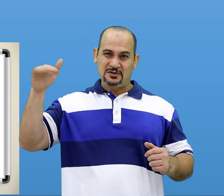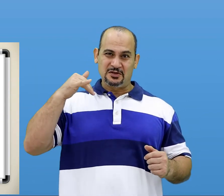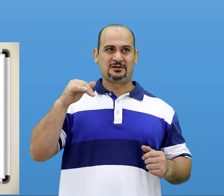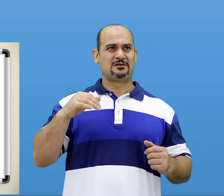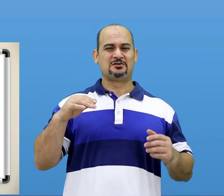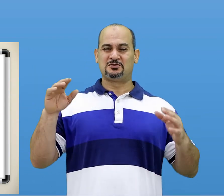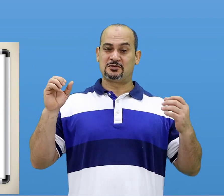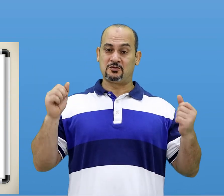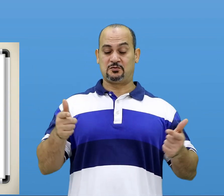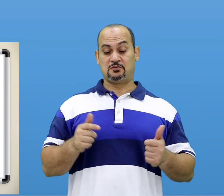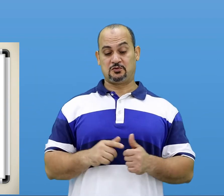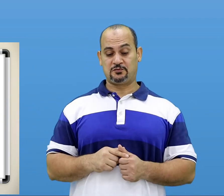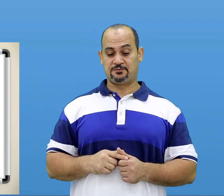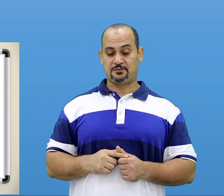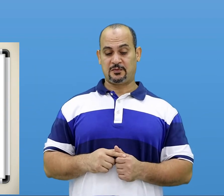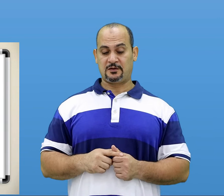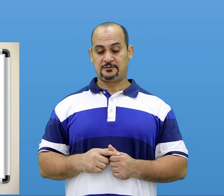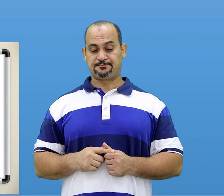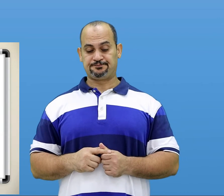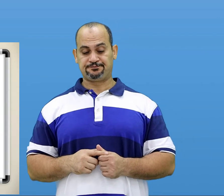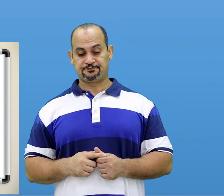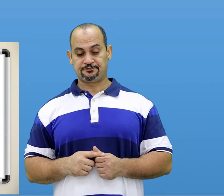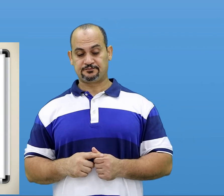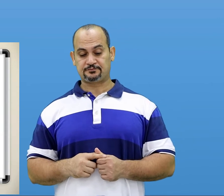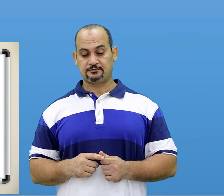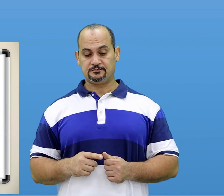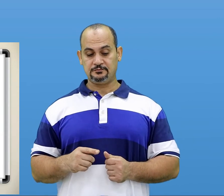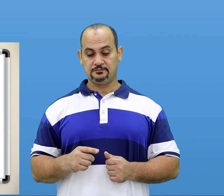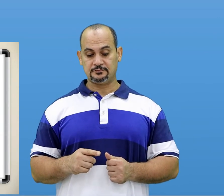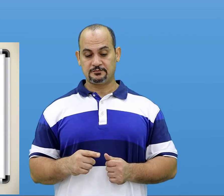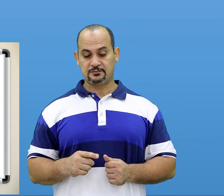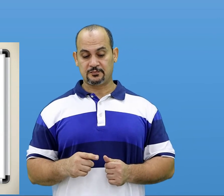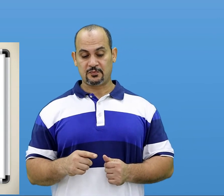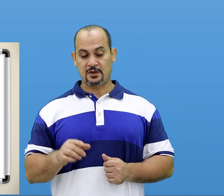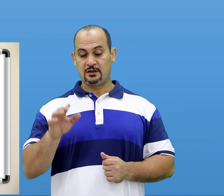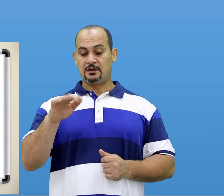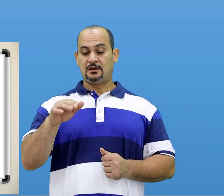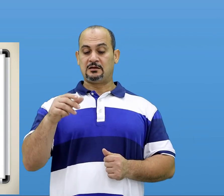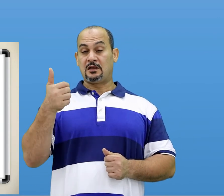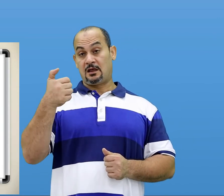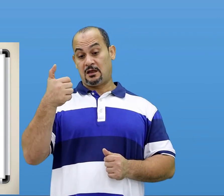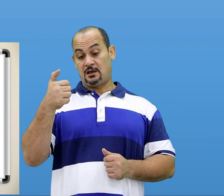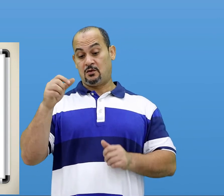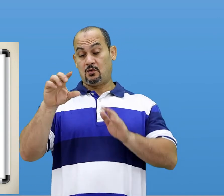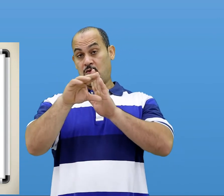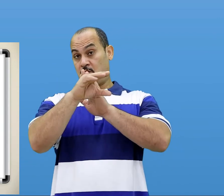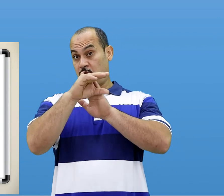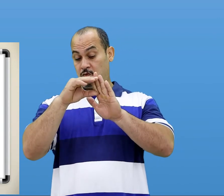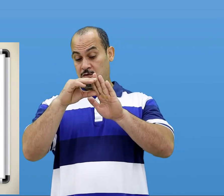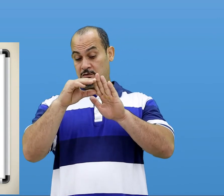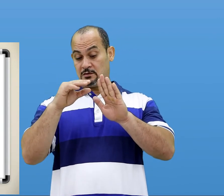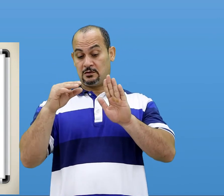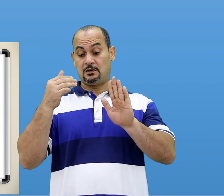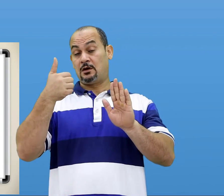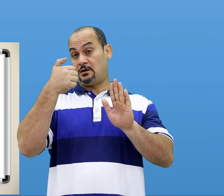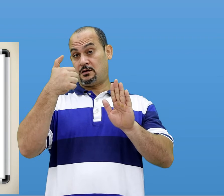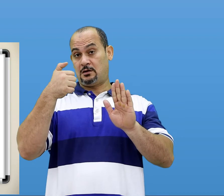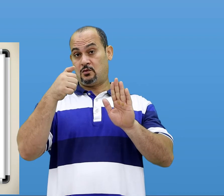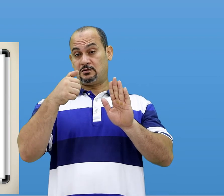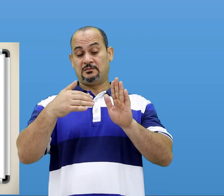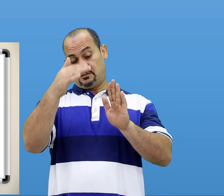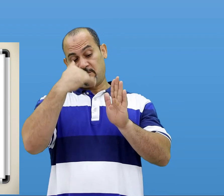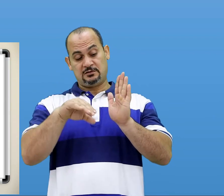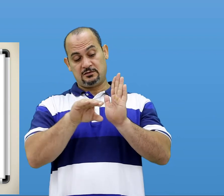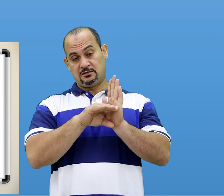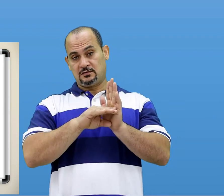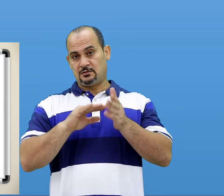of fresh air. Let's break it down together. Here's the topic sentence, and this is the supporting details, plus